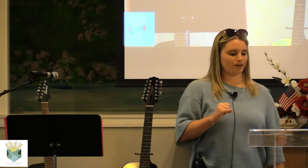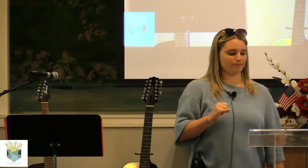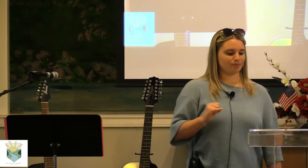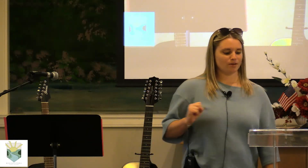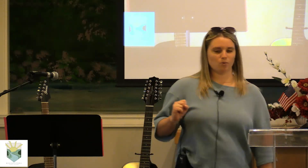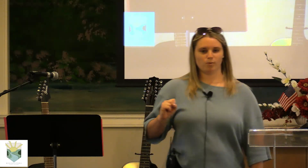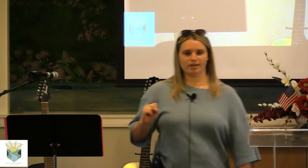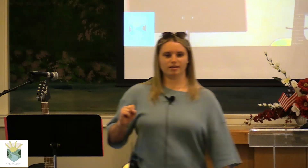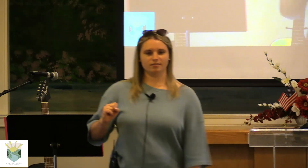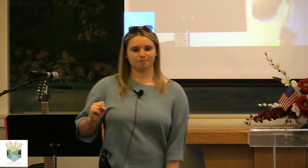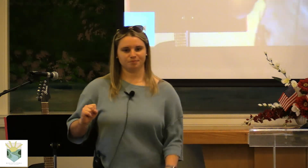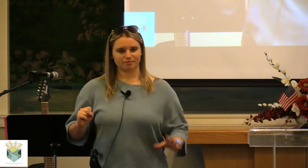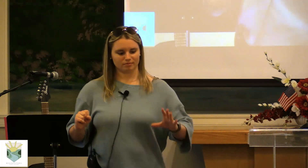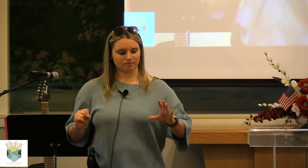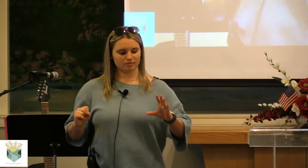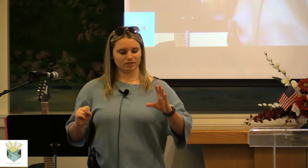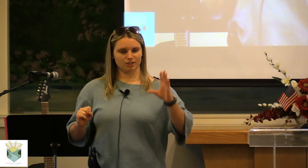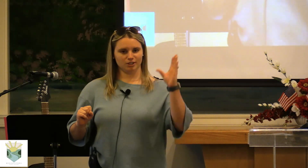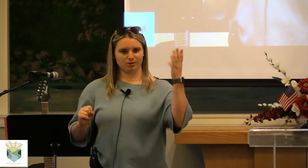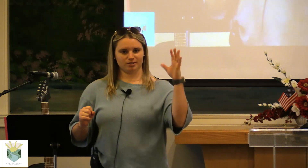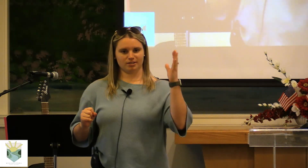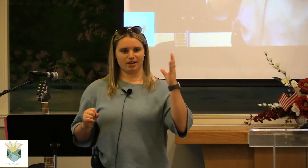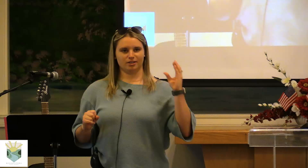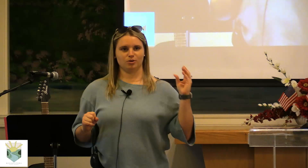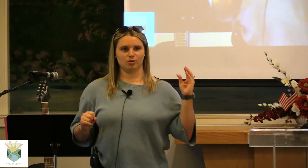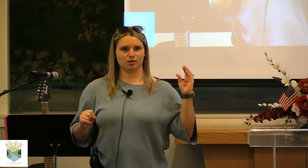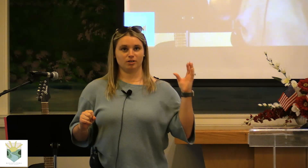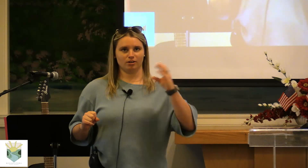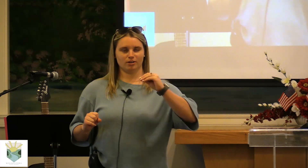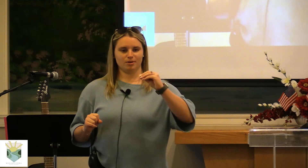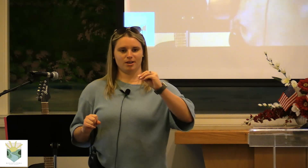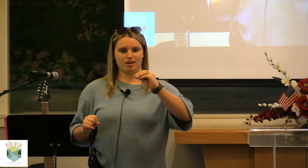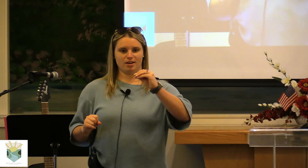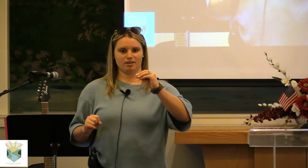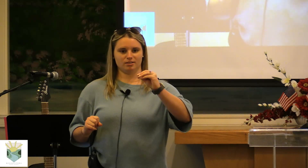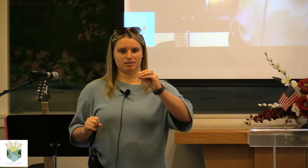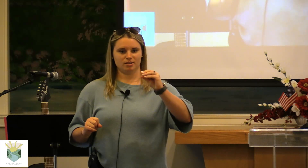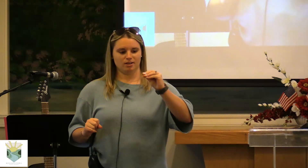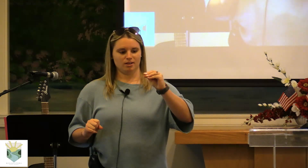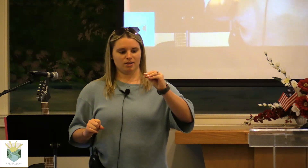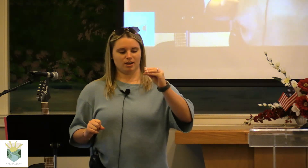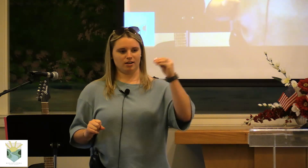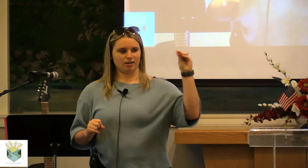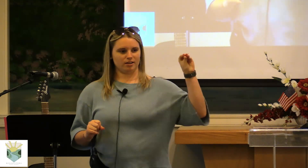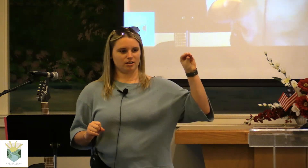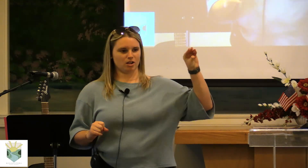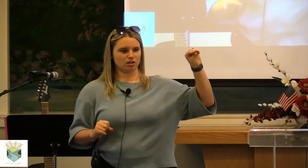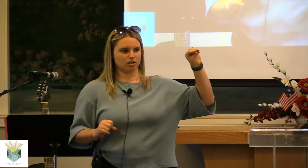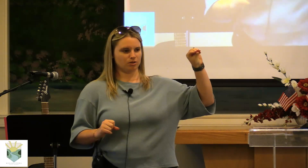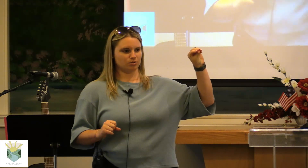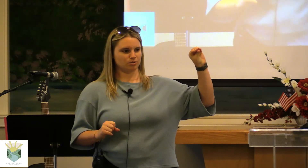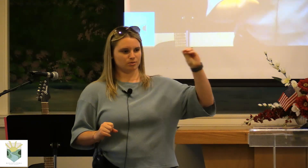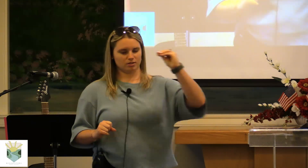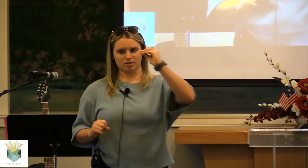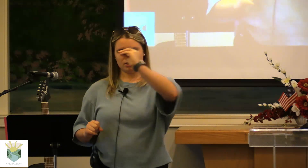what, when, you're going to take your non-dominant hand and kind of like close it. Can y'all see